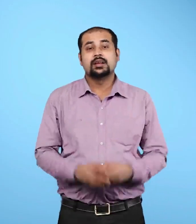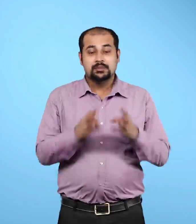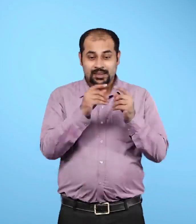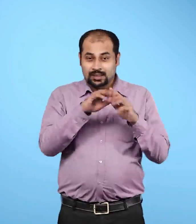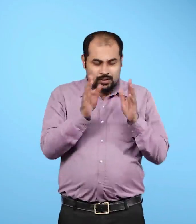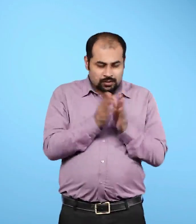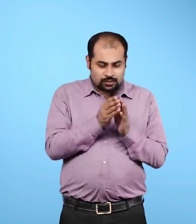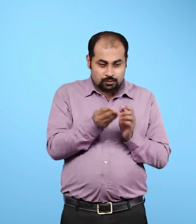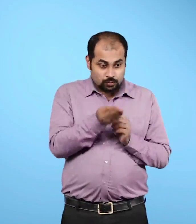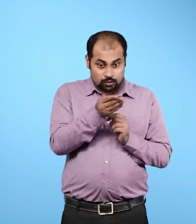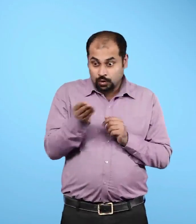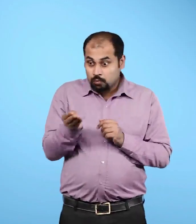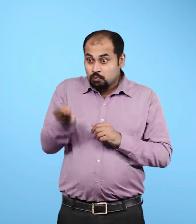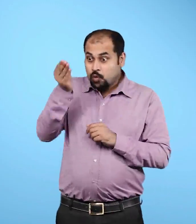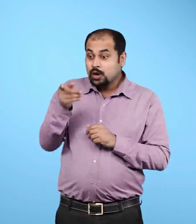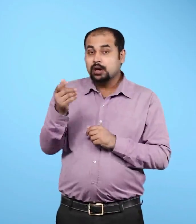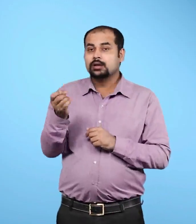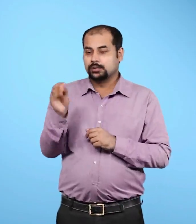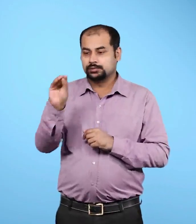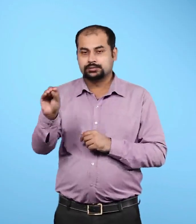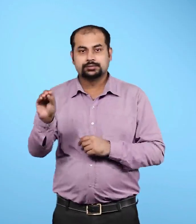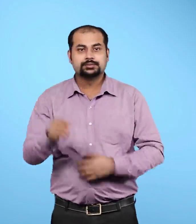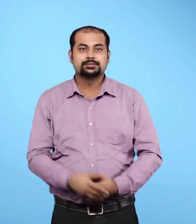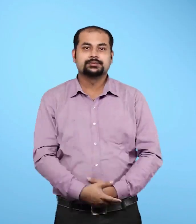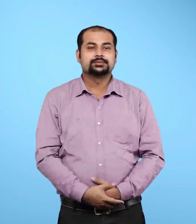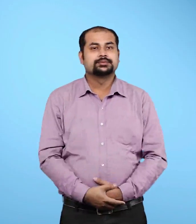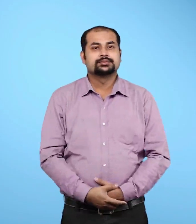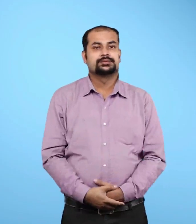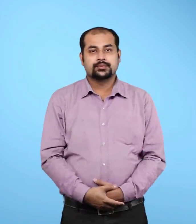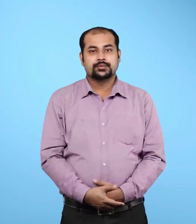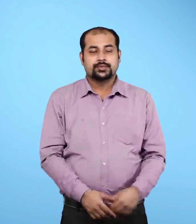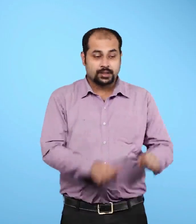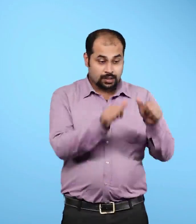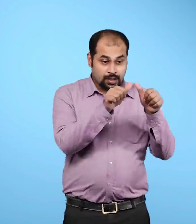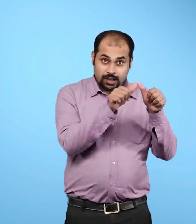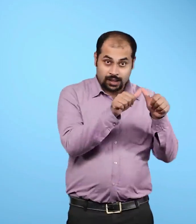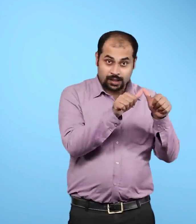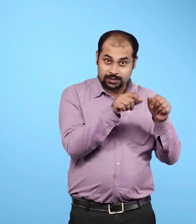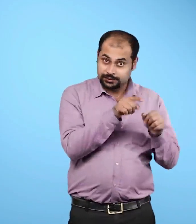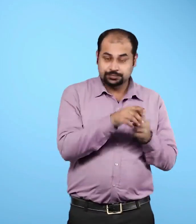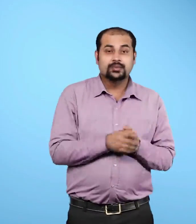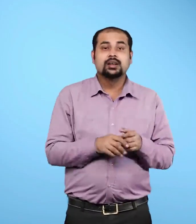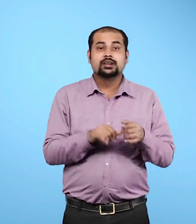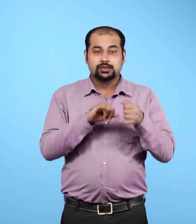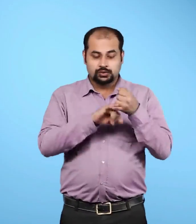Part 2. How many more beads? A. If Sonu has